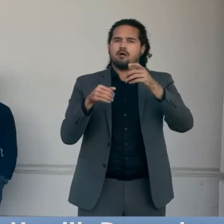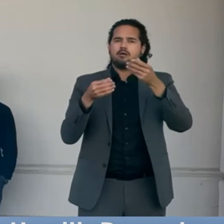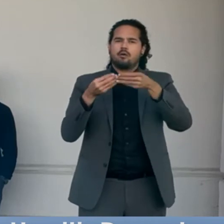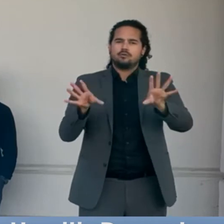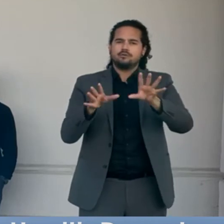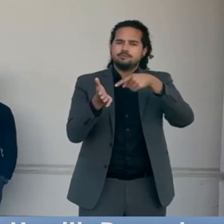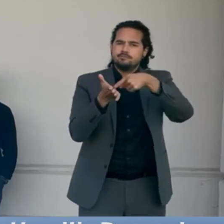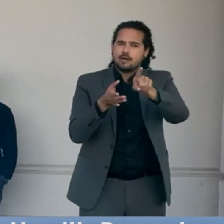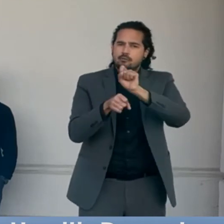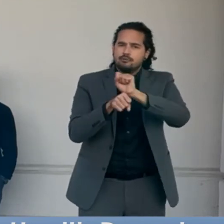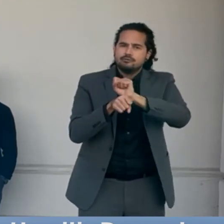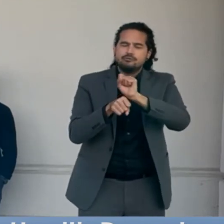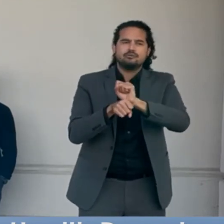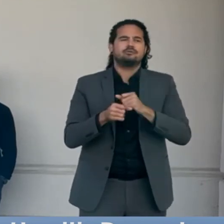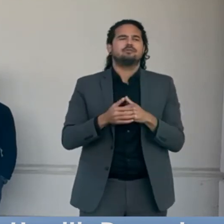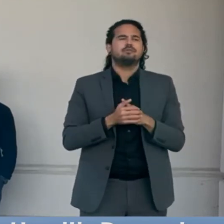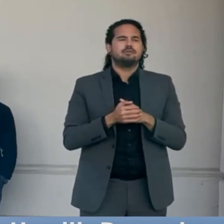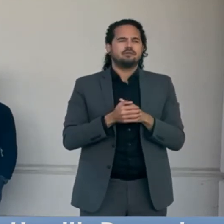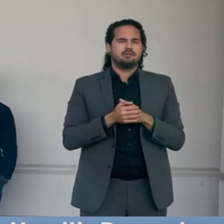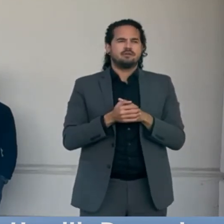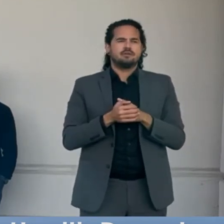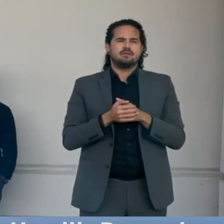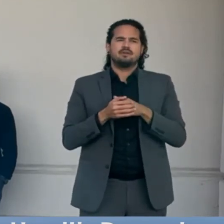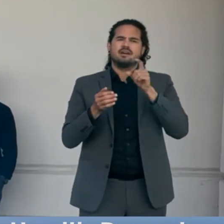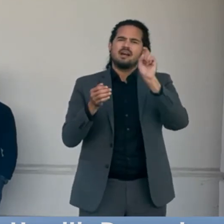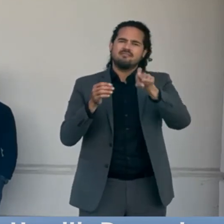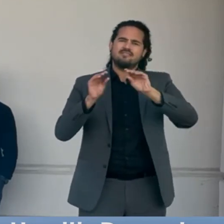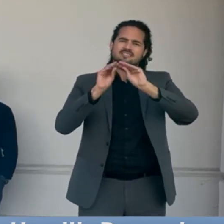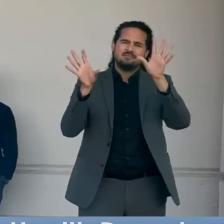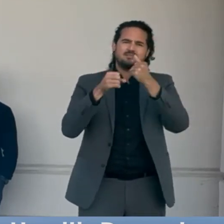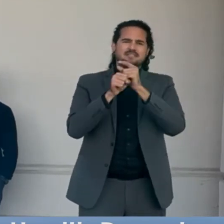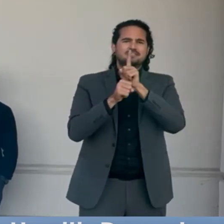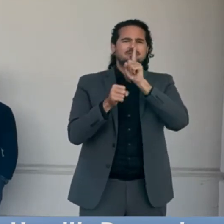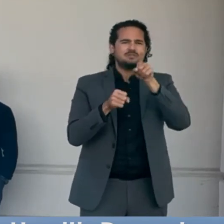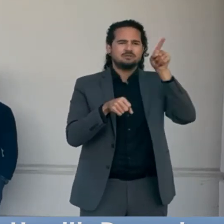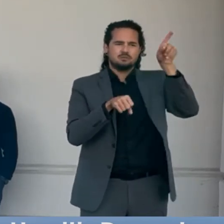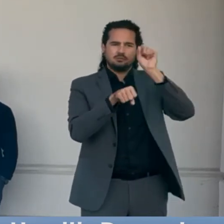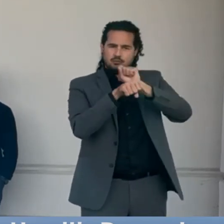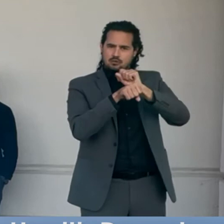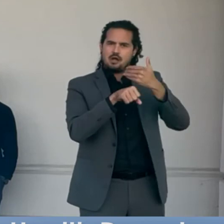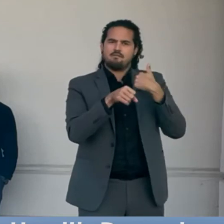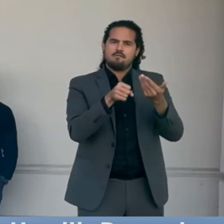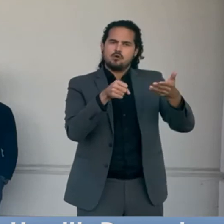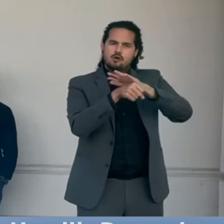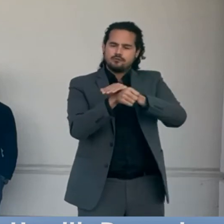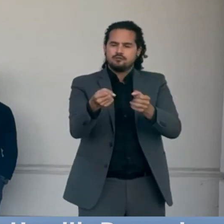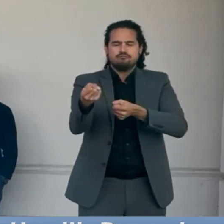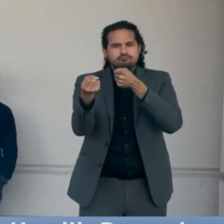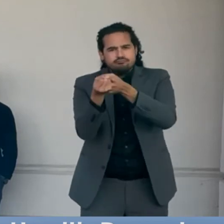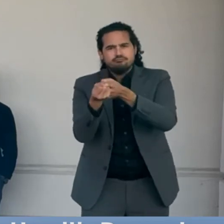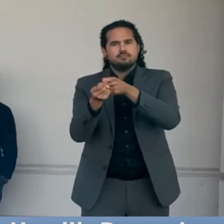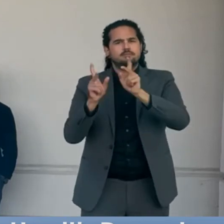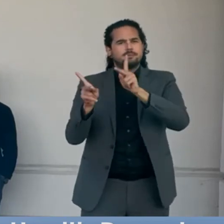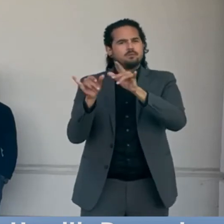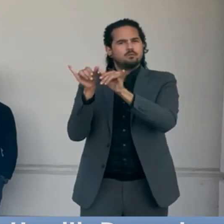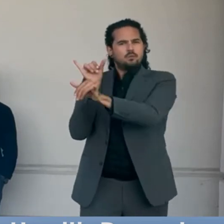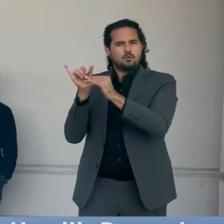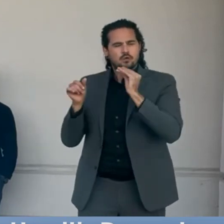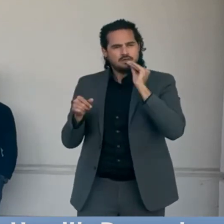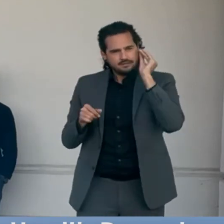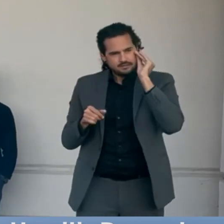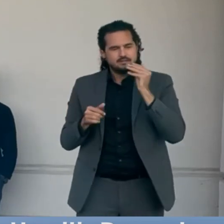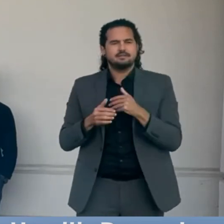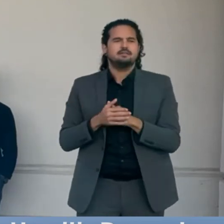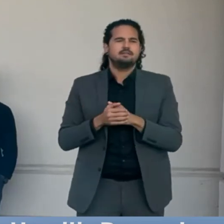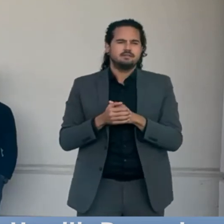employers are providing employees with all of the supports that they're entitled to, and individual supports, things like food being delivered to the houses of